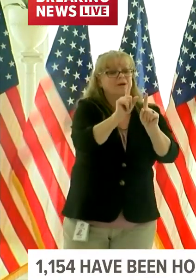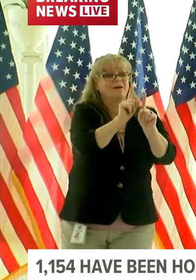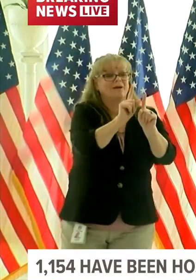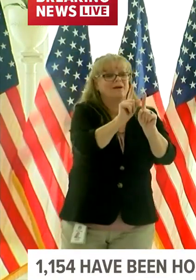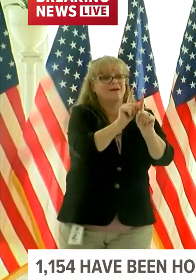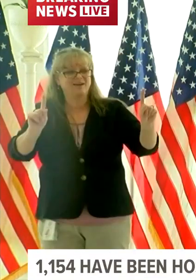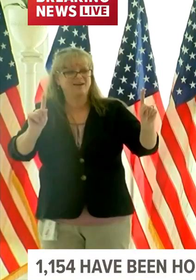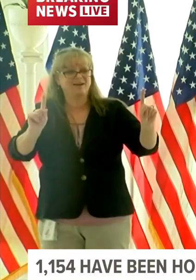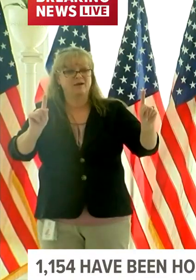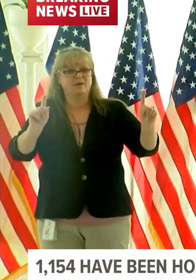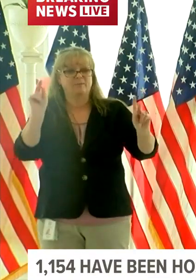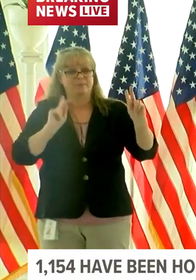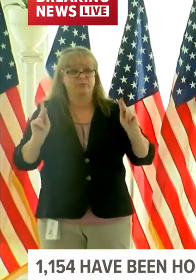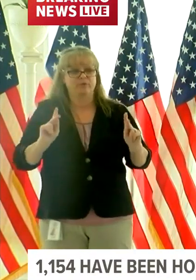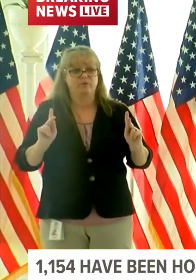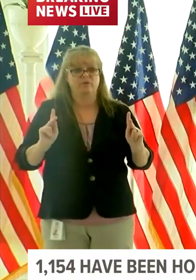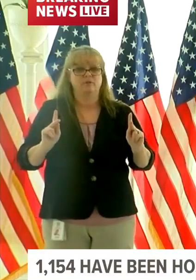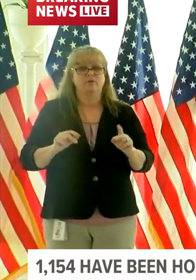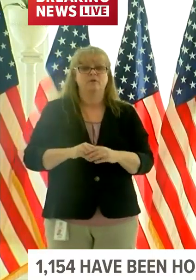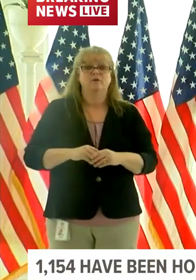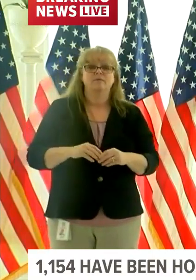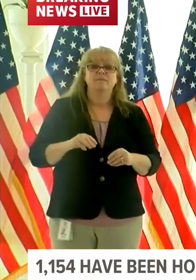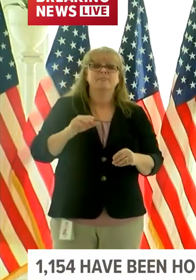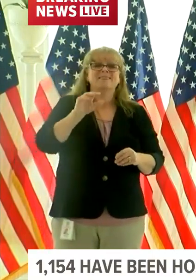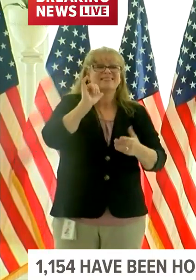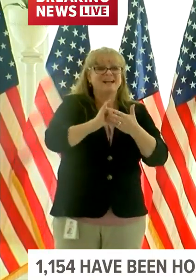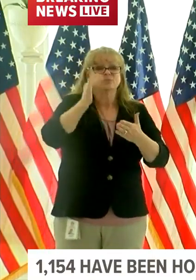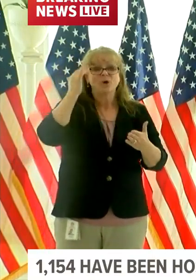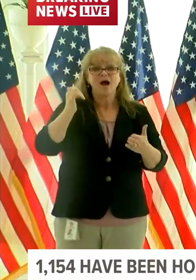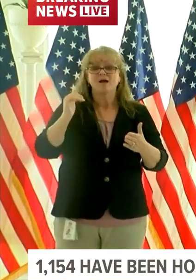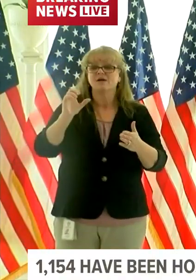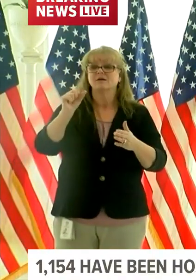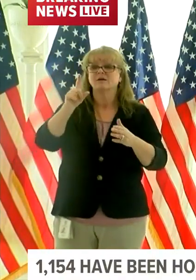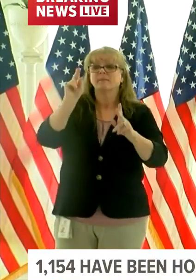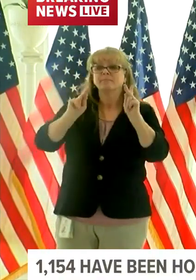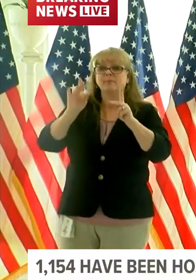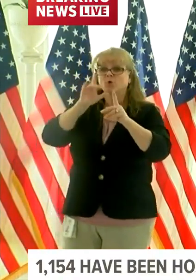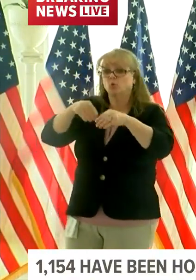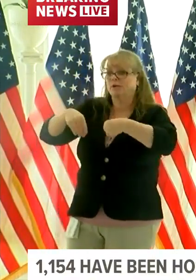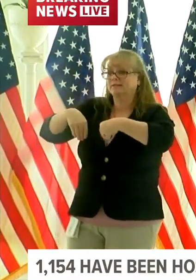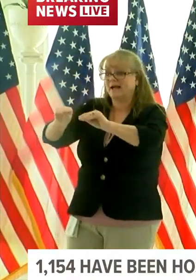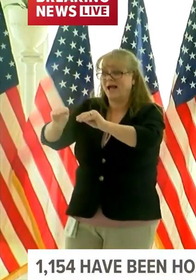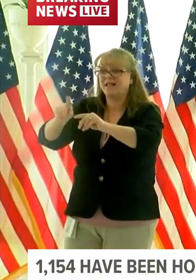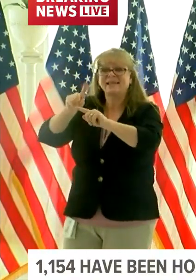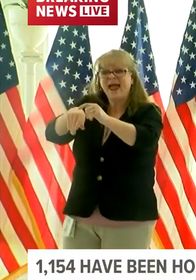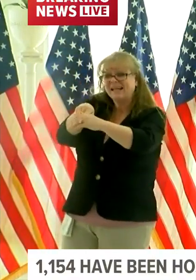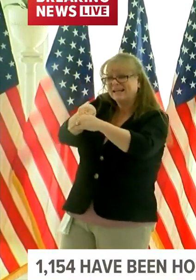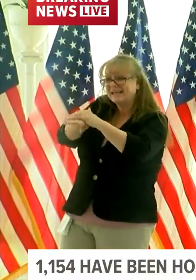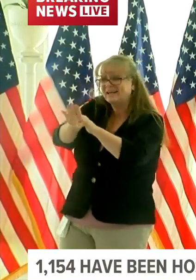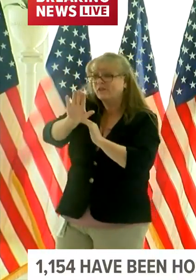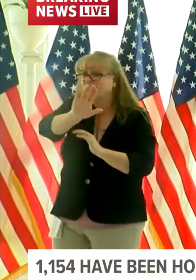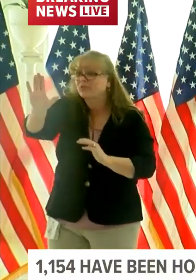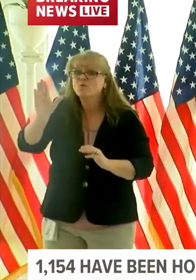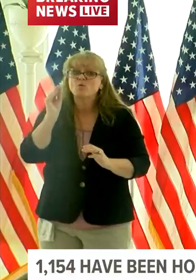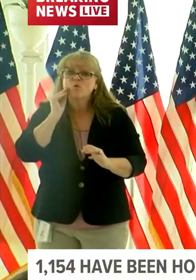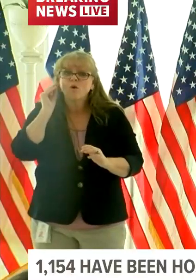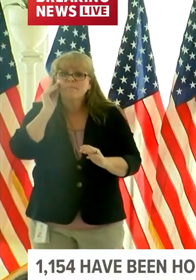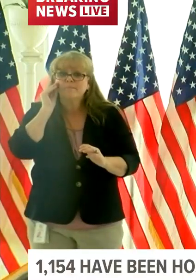classifications of stores have gone to curbside. It's why restaurants are doing delivery. It's why we're doing virtual